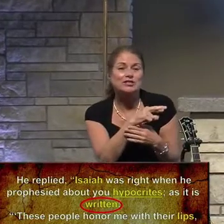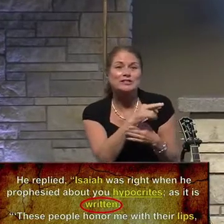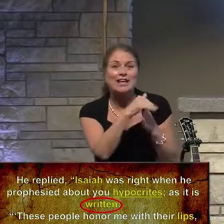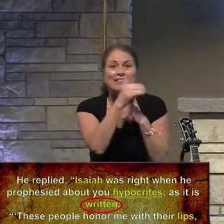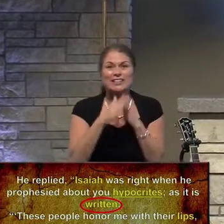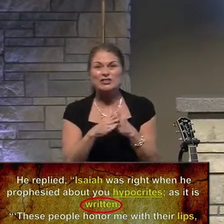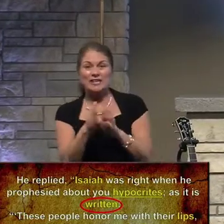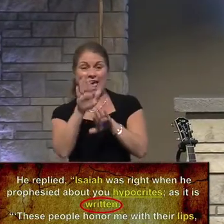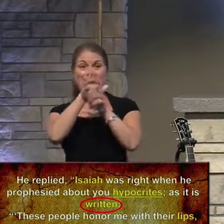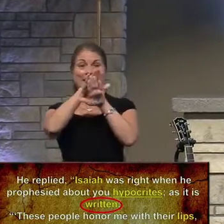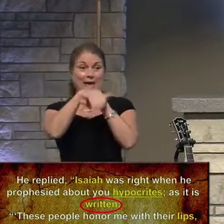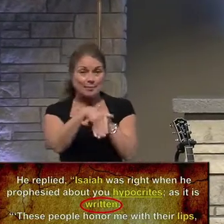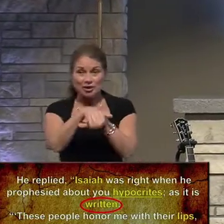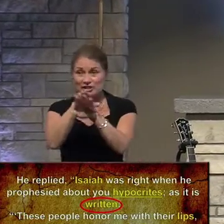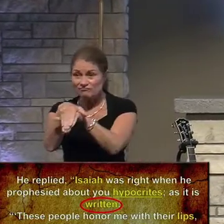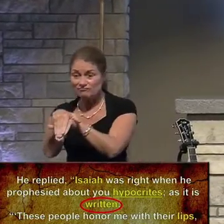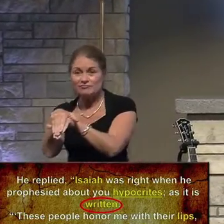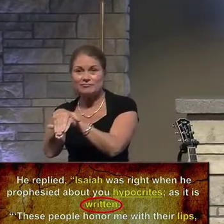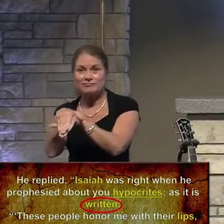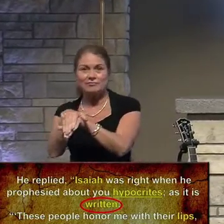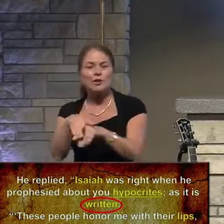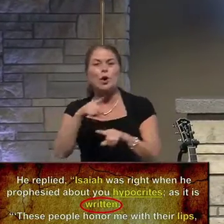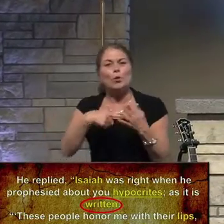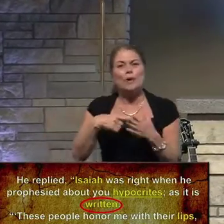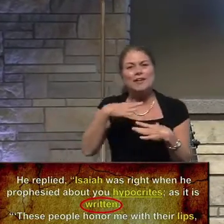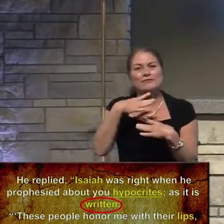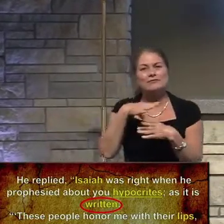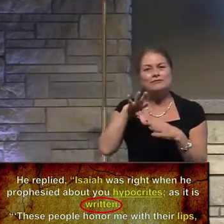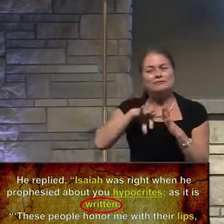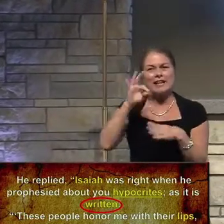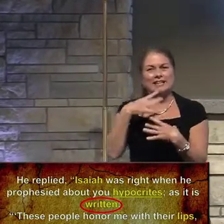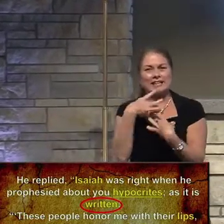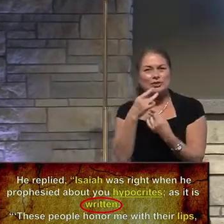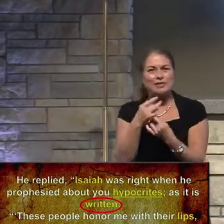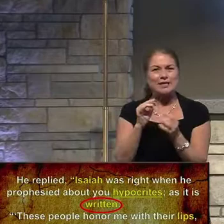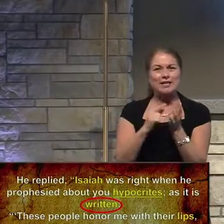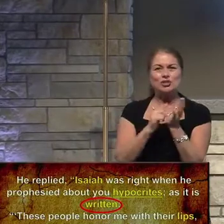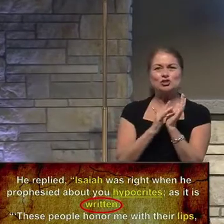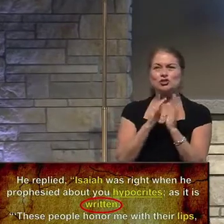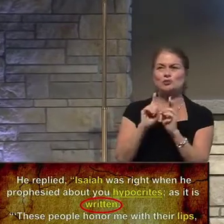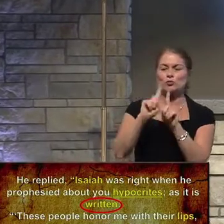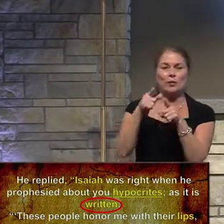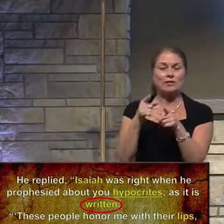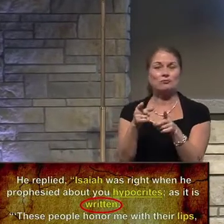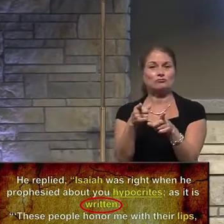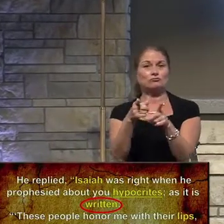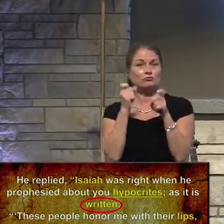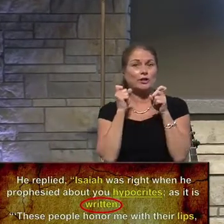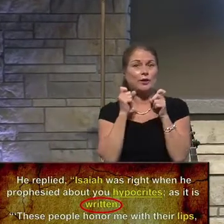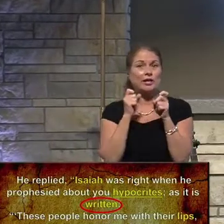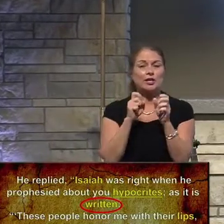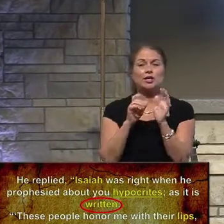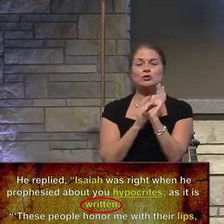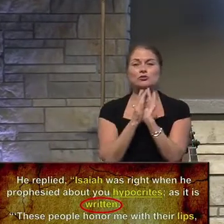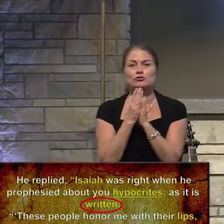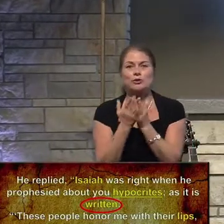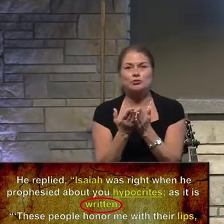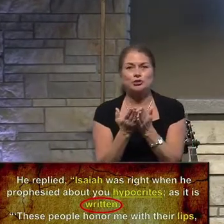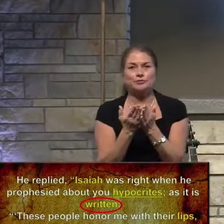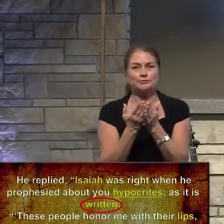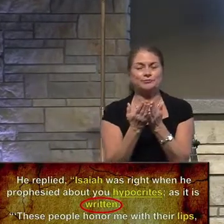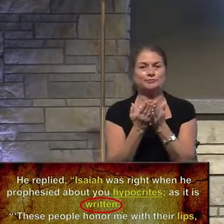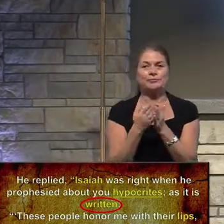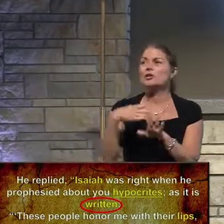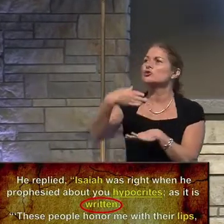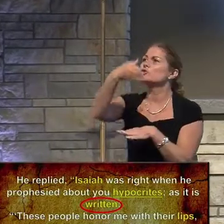hypocrites. What I find interesting is Jesus went immediately to Scripture. Jesus went immediately